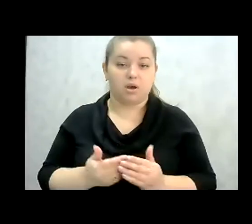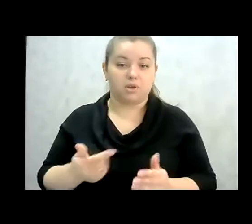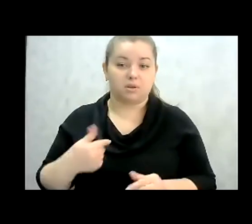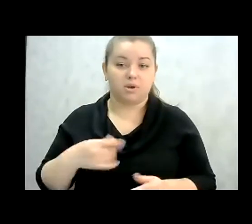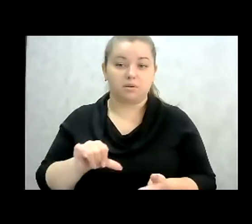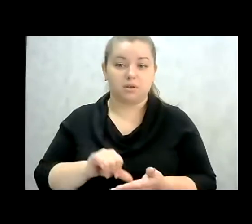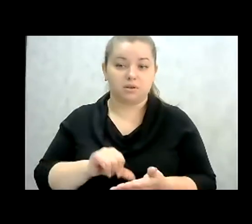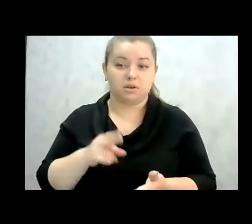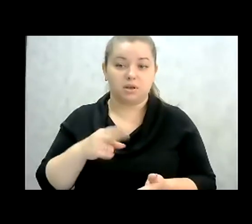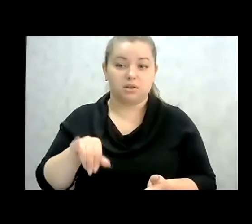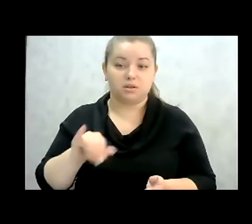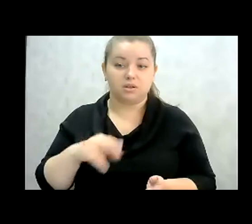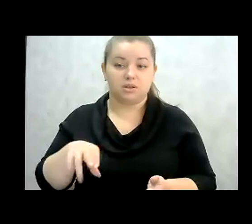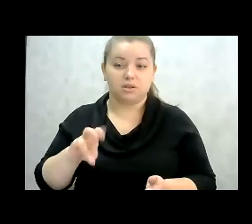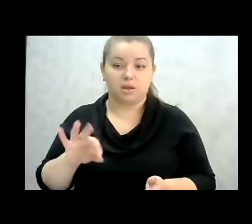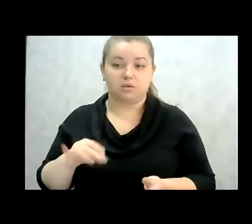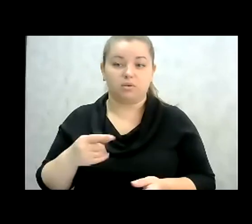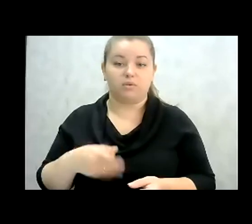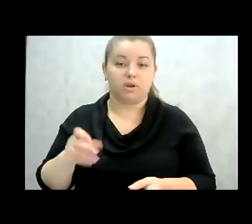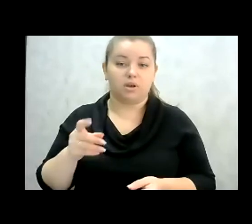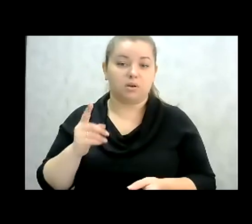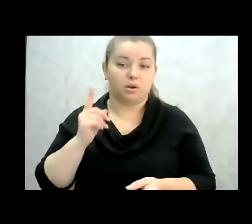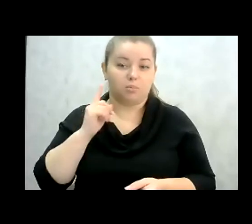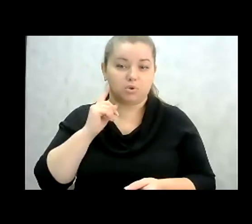Oleg Didenko. Please.